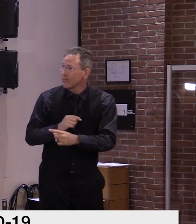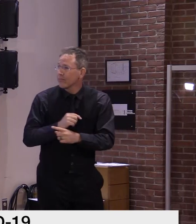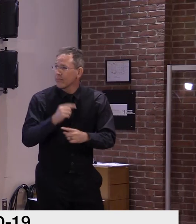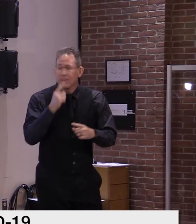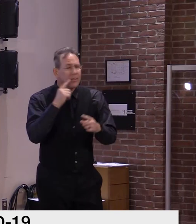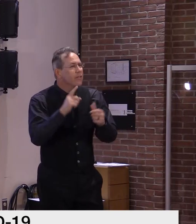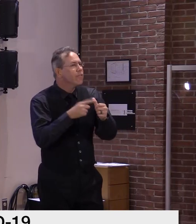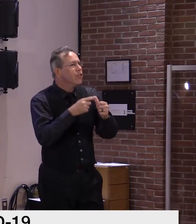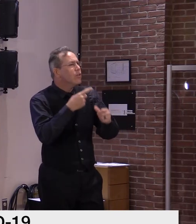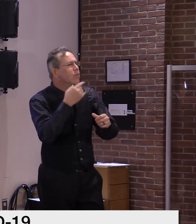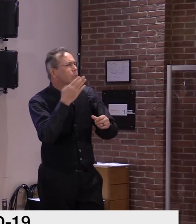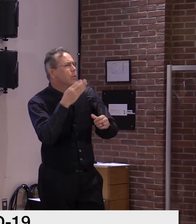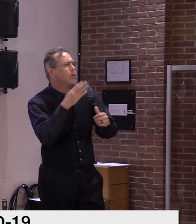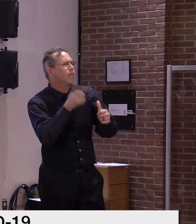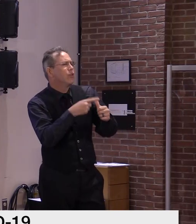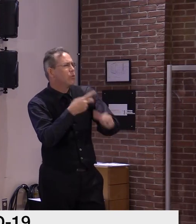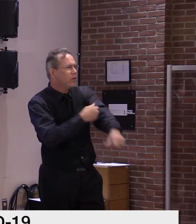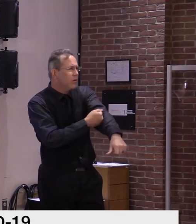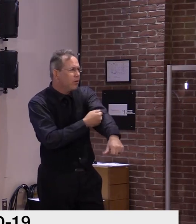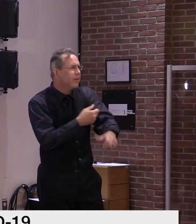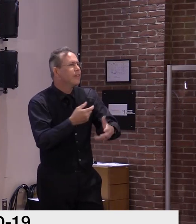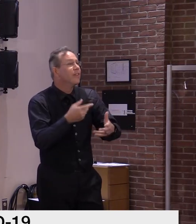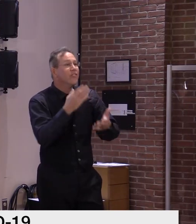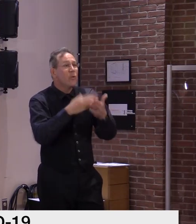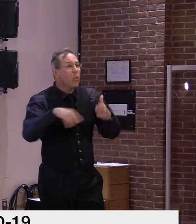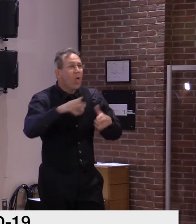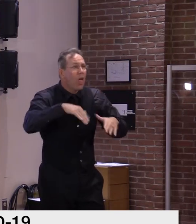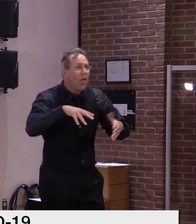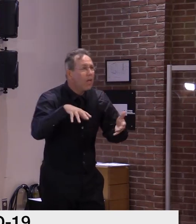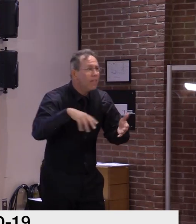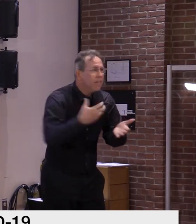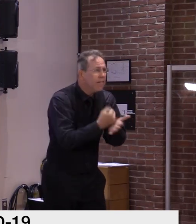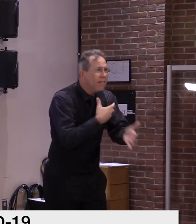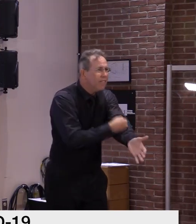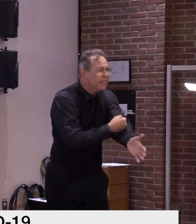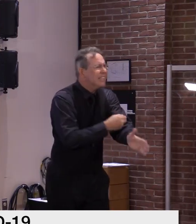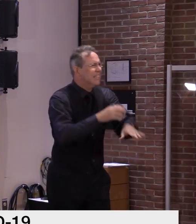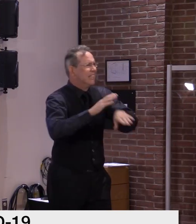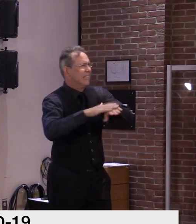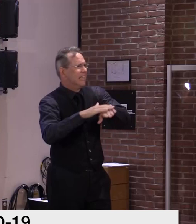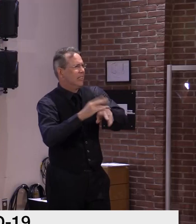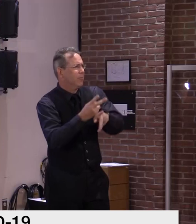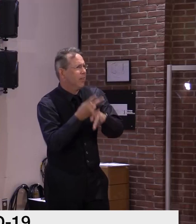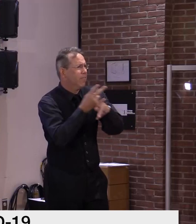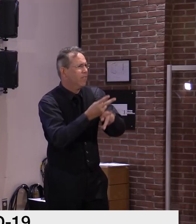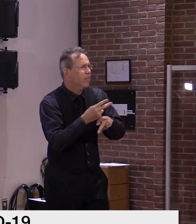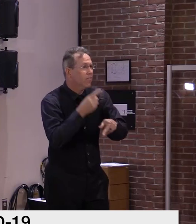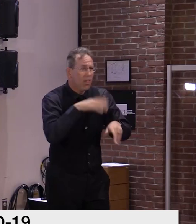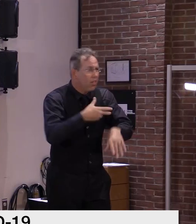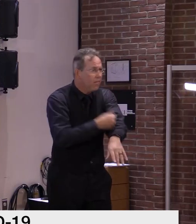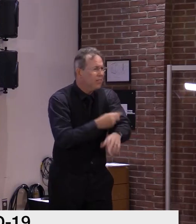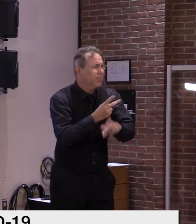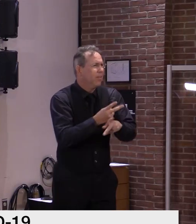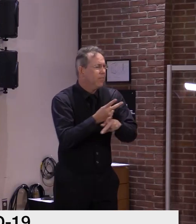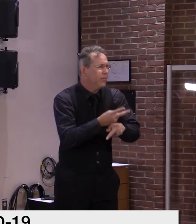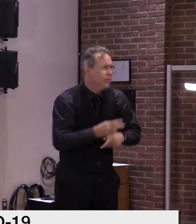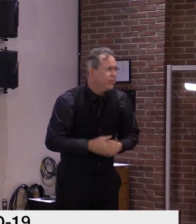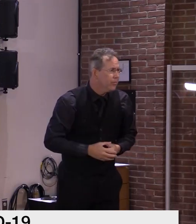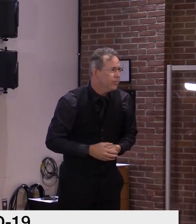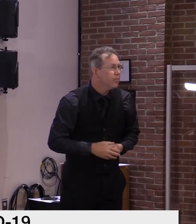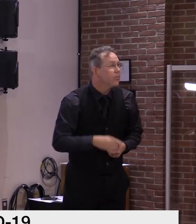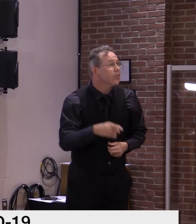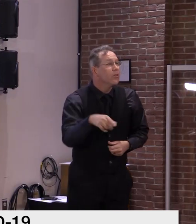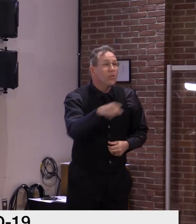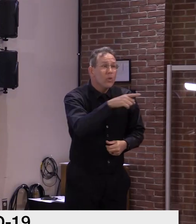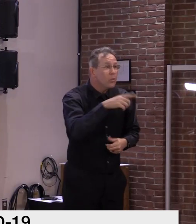less vaccinated here in Vermont. In fact, they are almost 4 times higher in our least vaccinated age band compared to